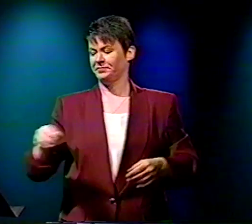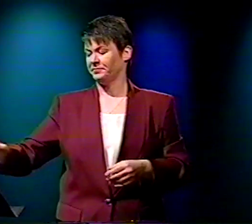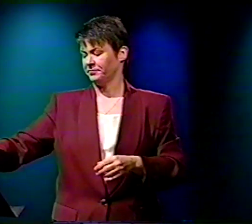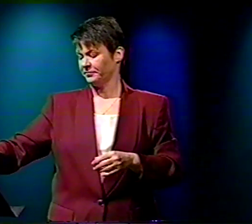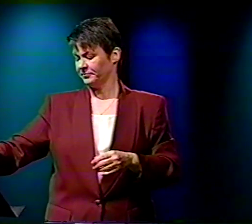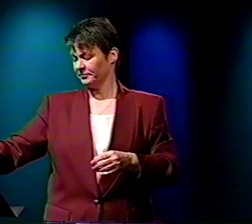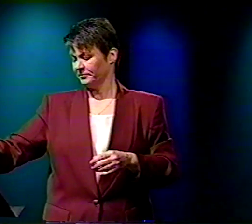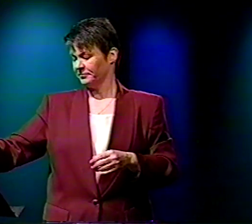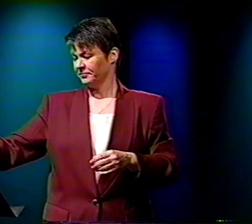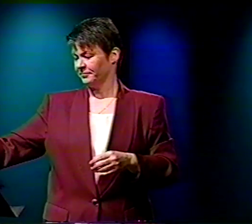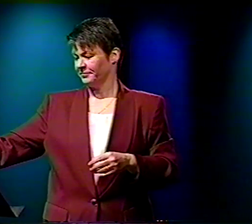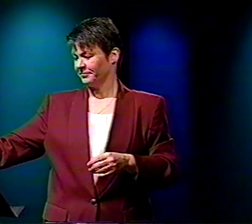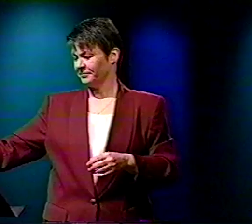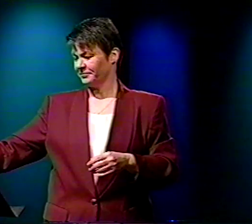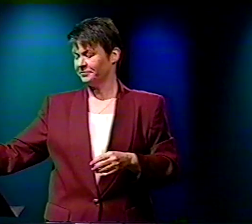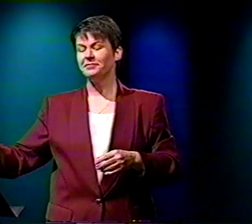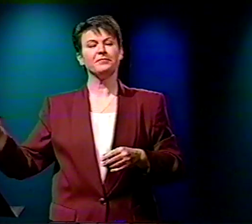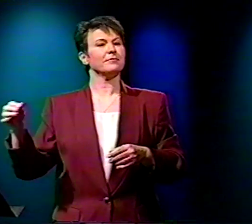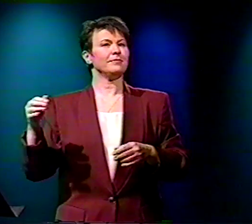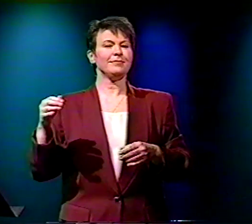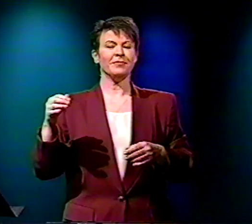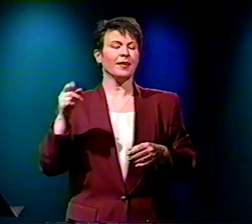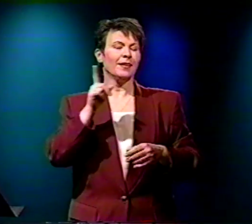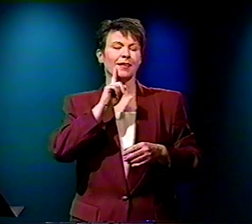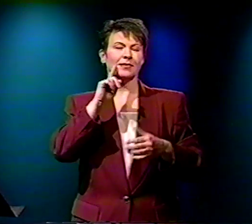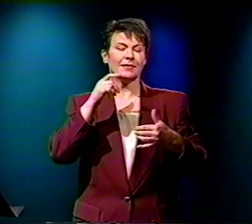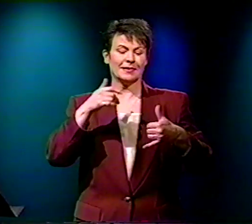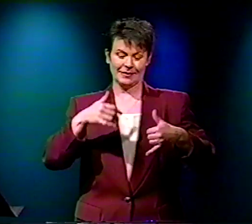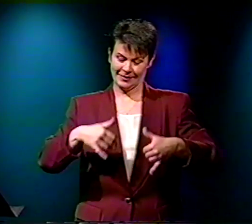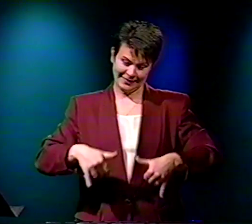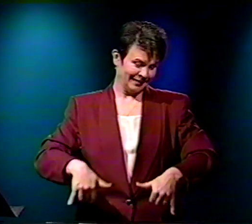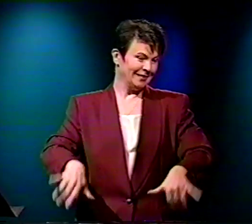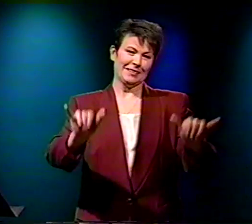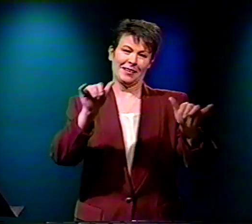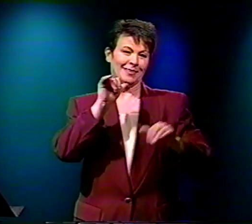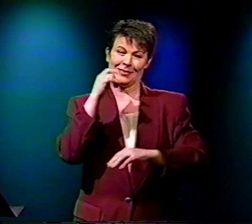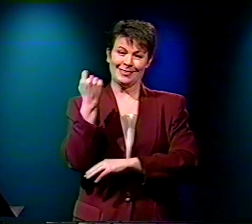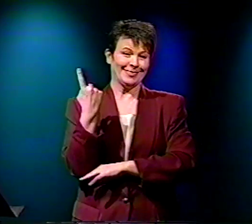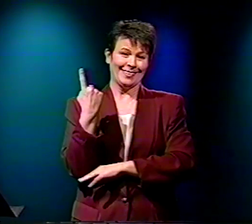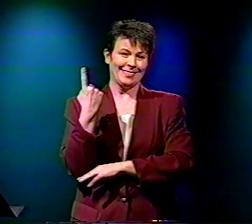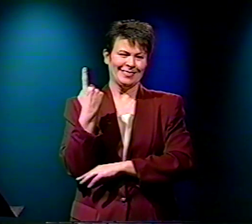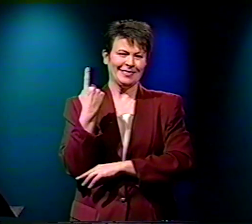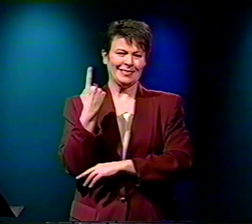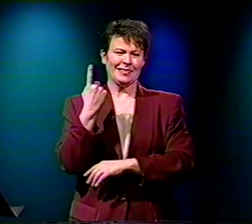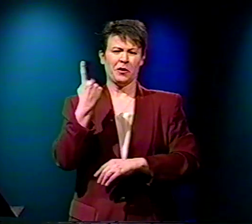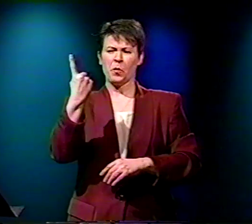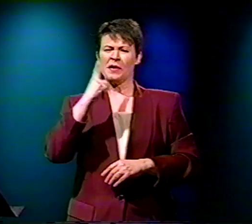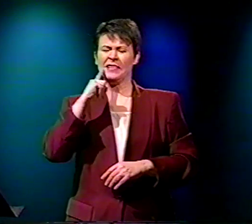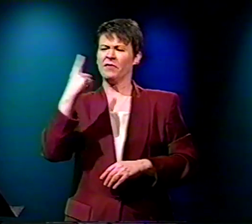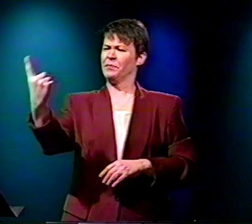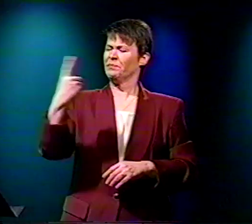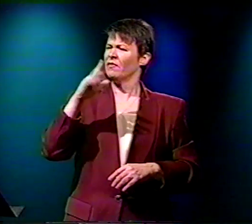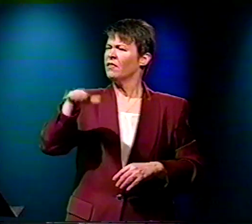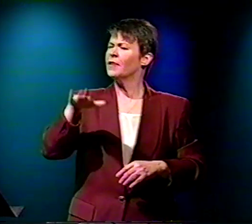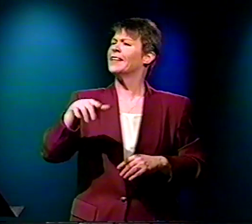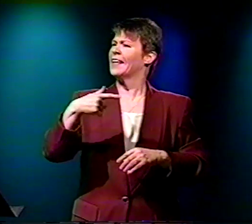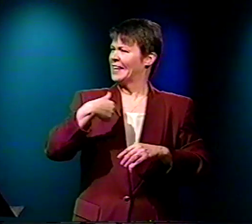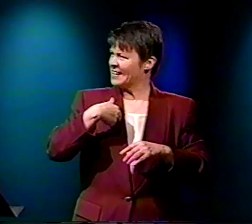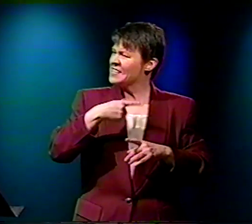example, process the information internally before we can express it in ASL. But deaf people still don't understand. And one time a deaf person